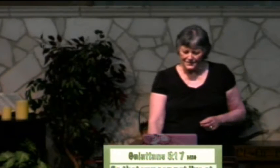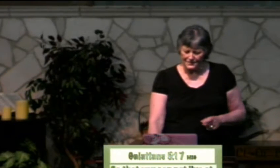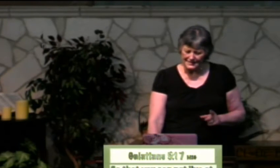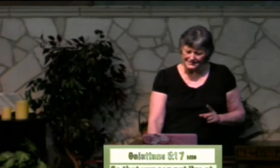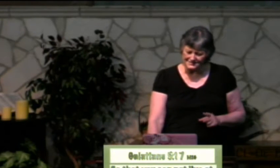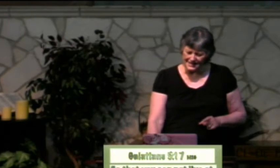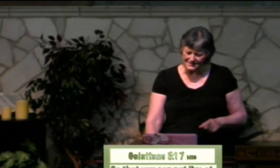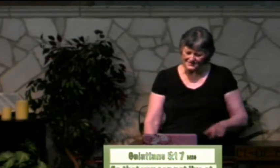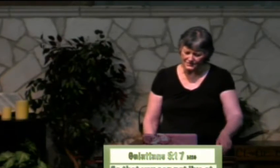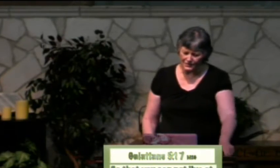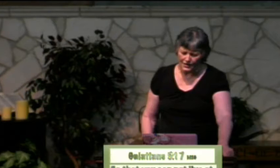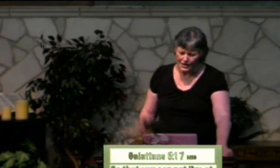It says,